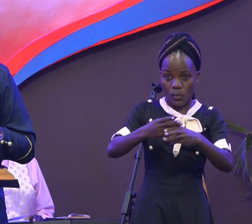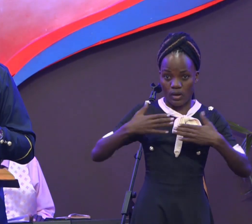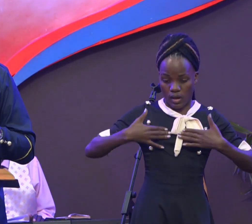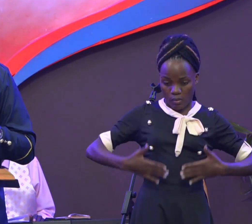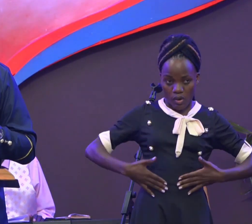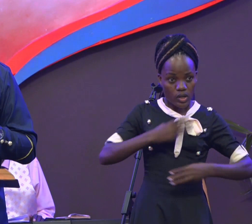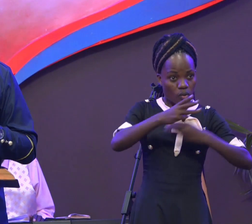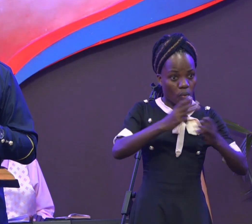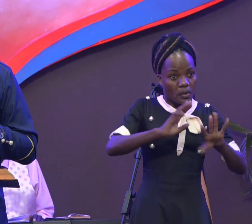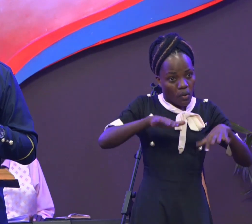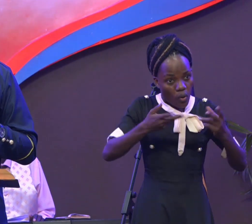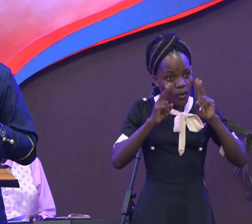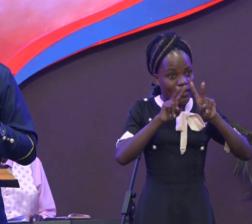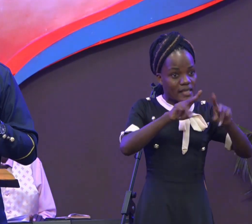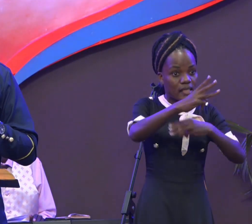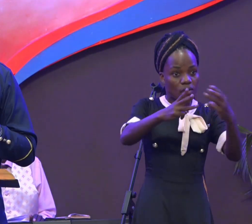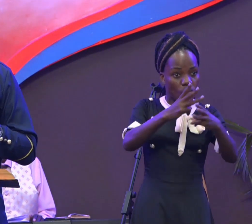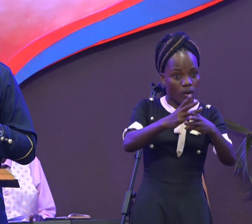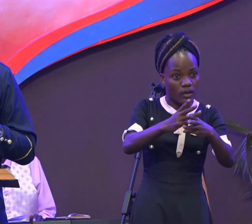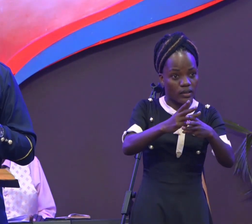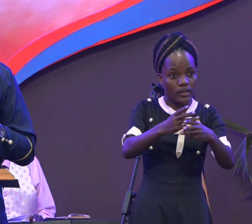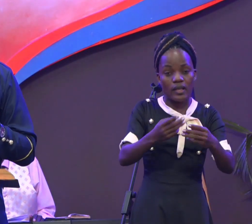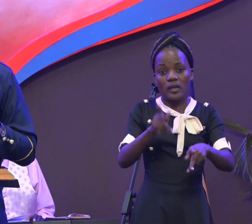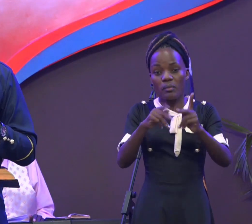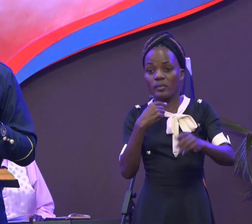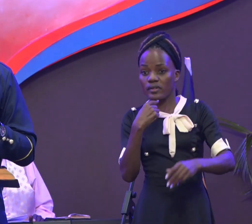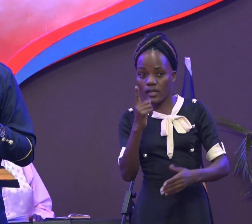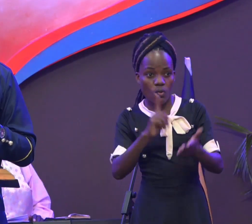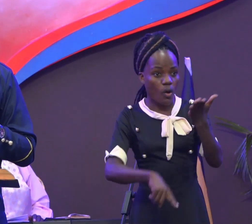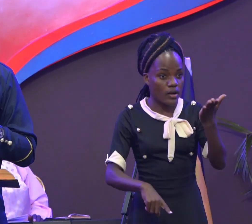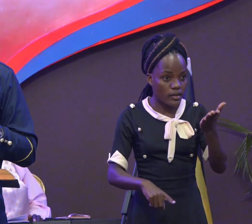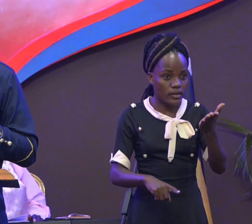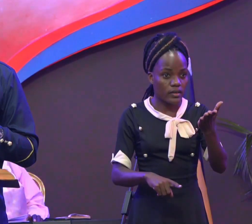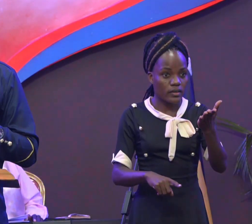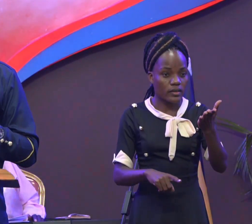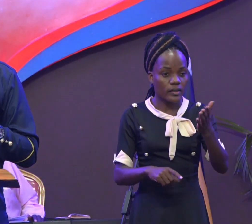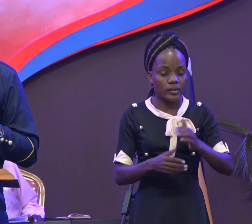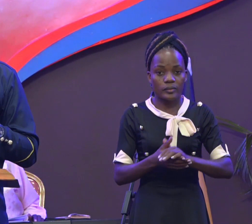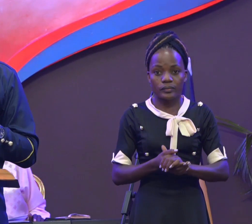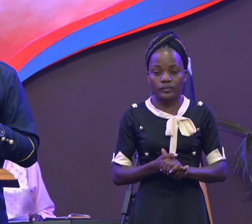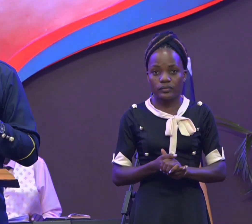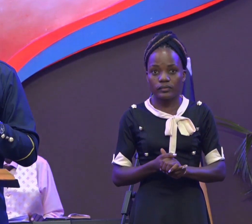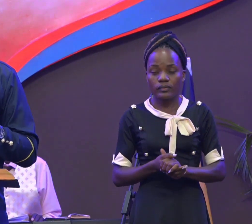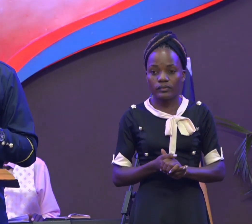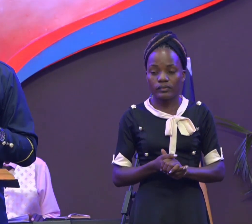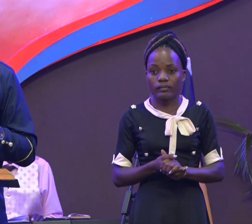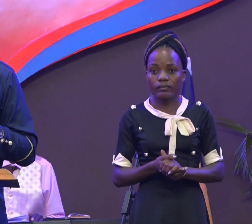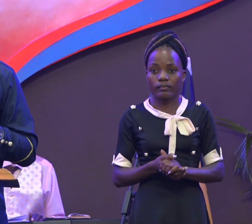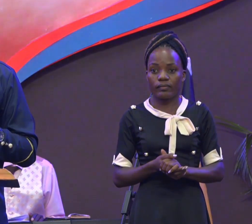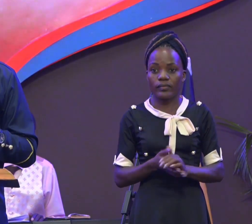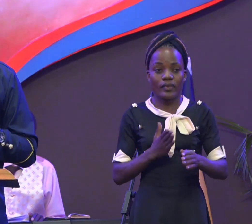This physical world, tugambibwa. We are told, bwe tumala nga